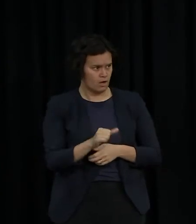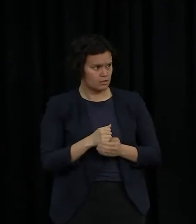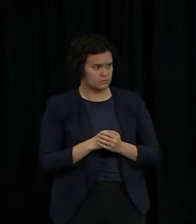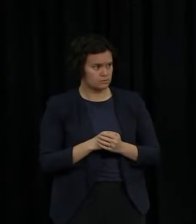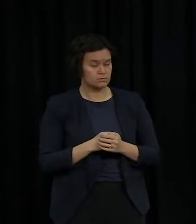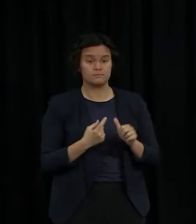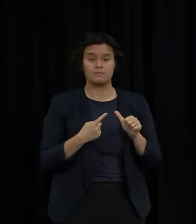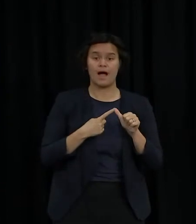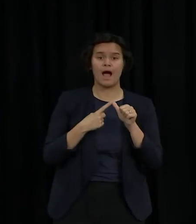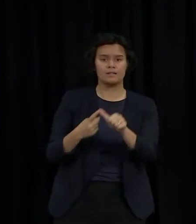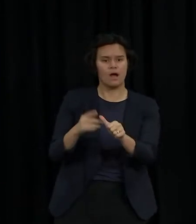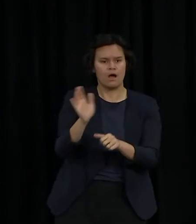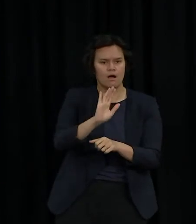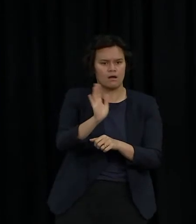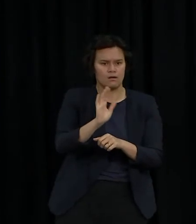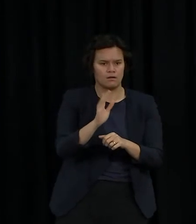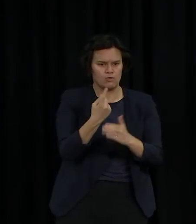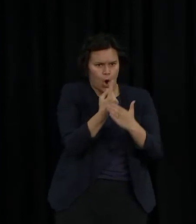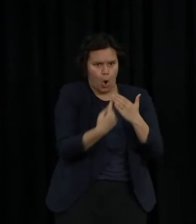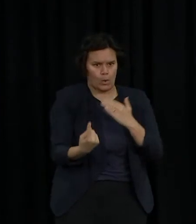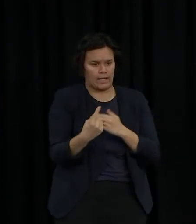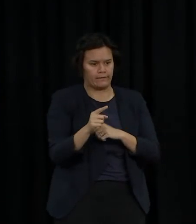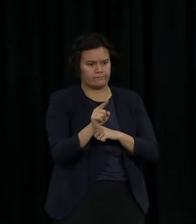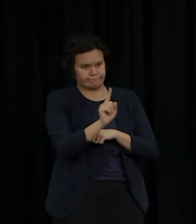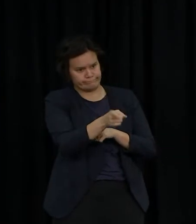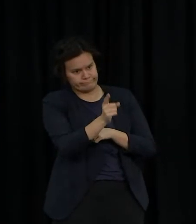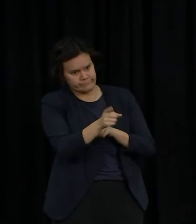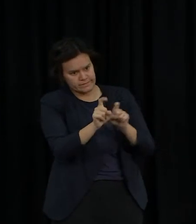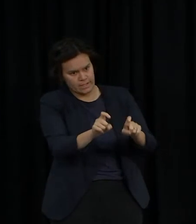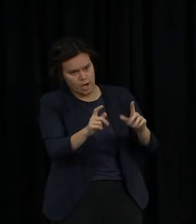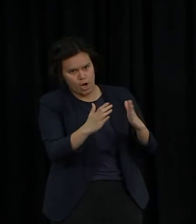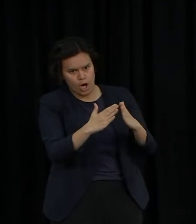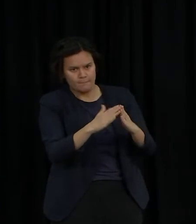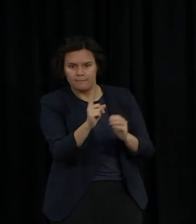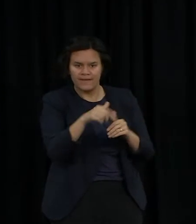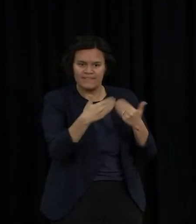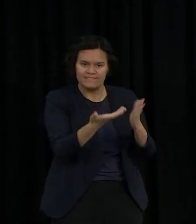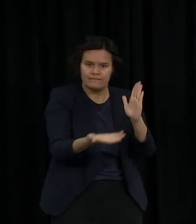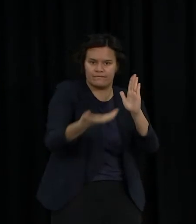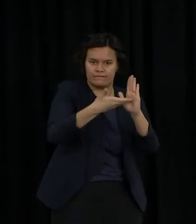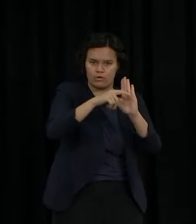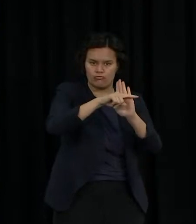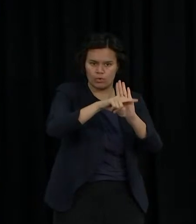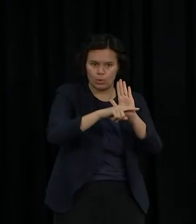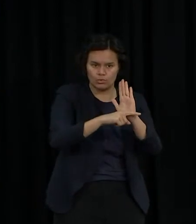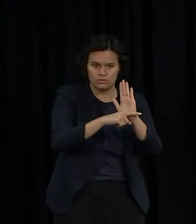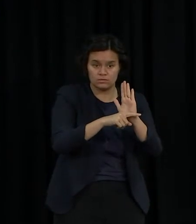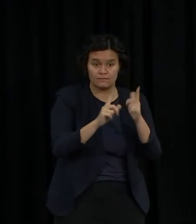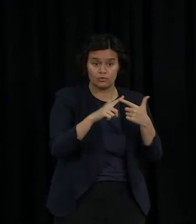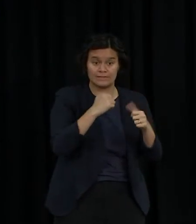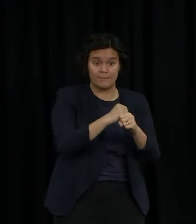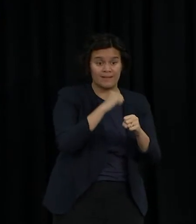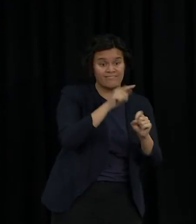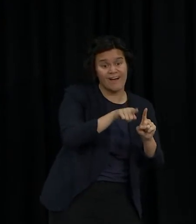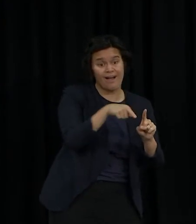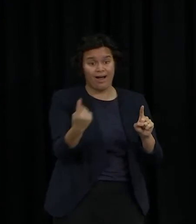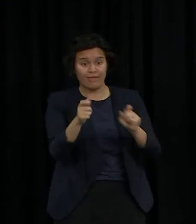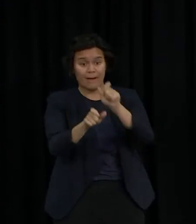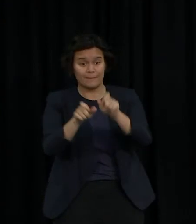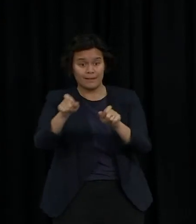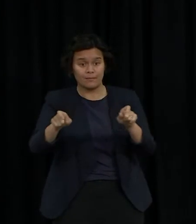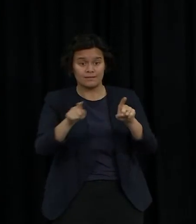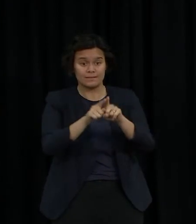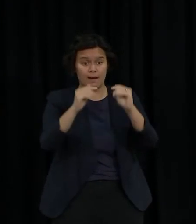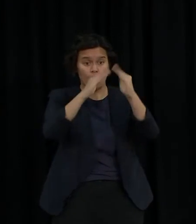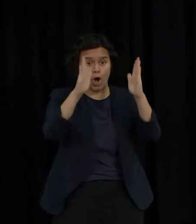There's a range of activities. There's the information that they're given about what's expected if there's other people in the household, so that they're completely separate.